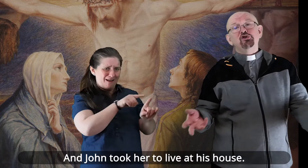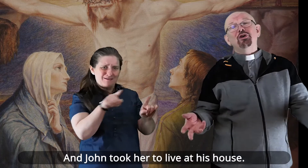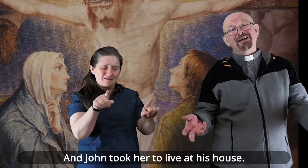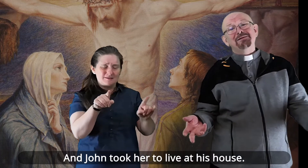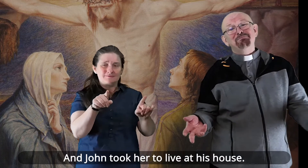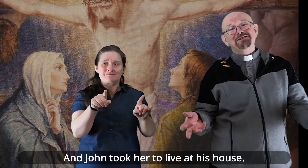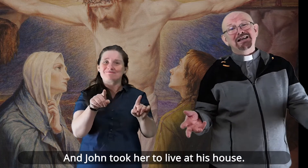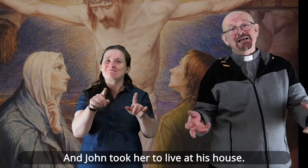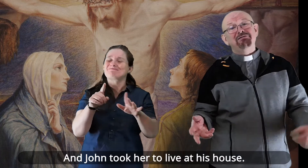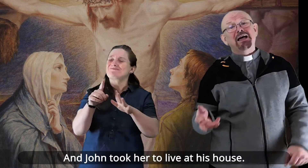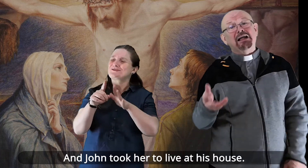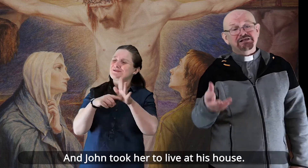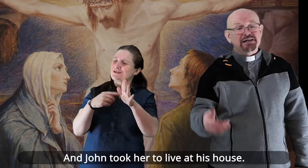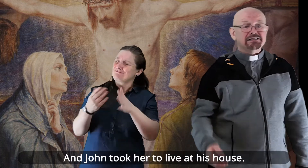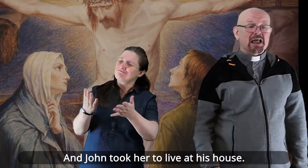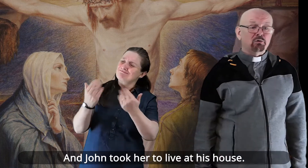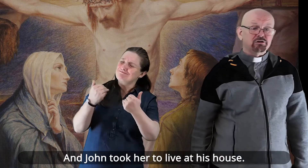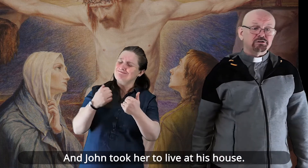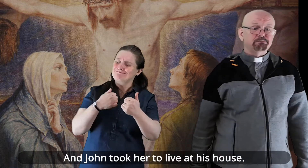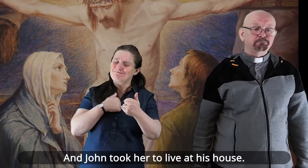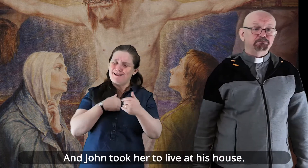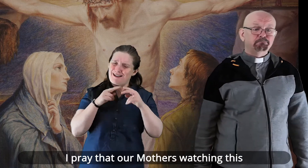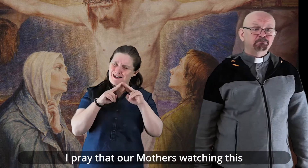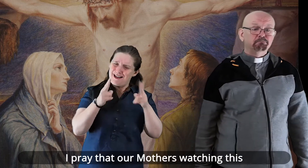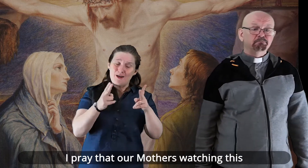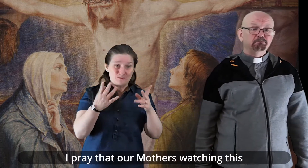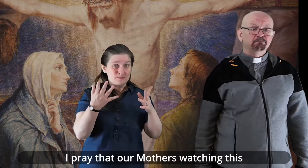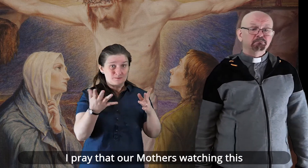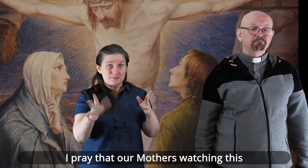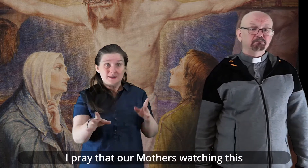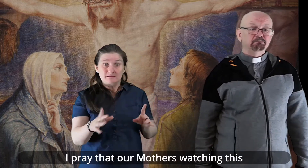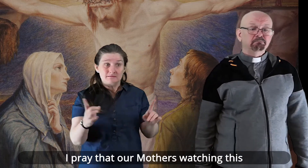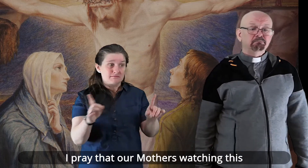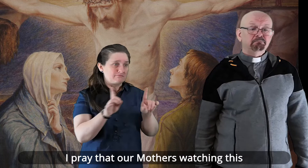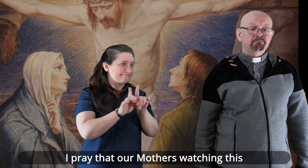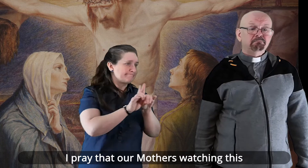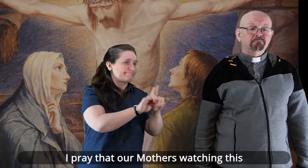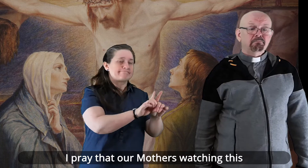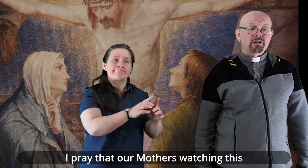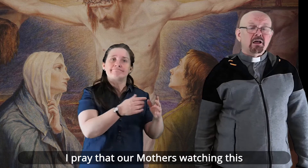John took her to live at his house.